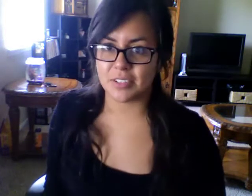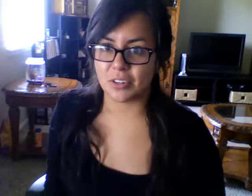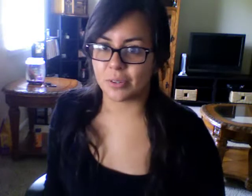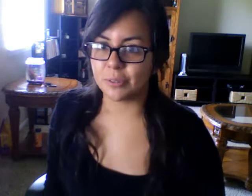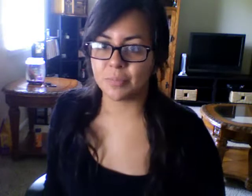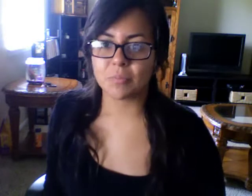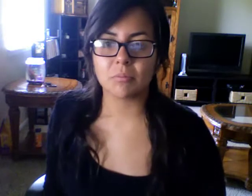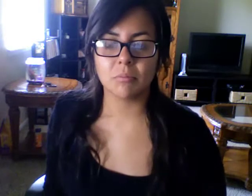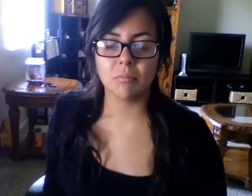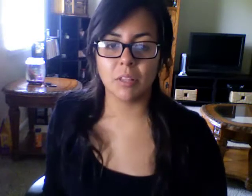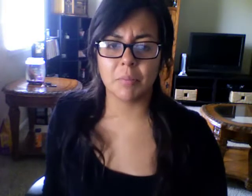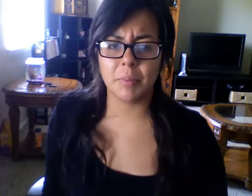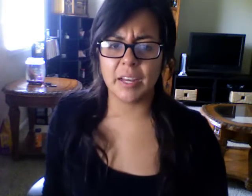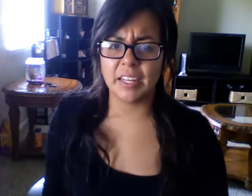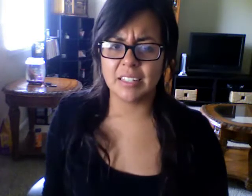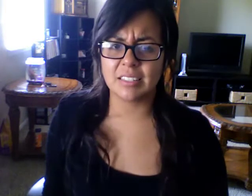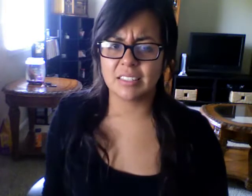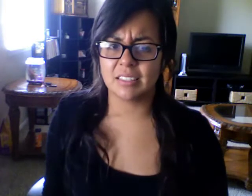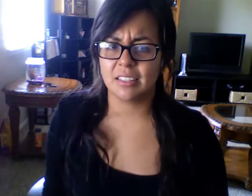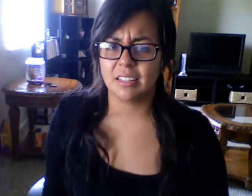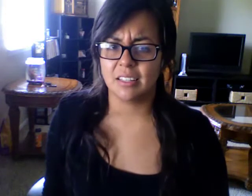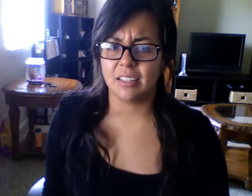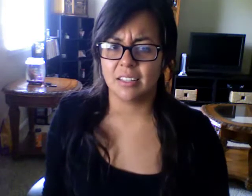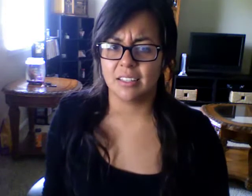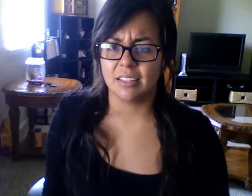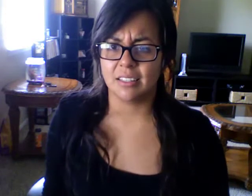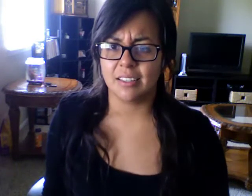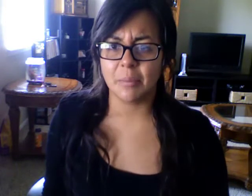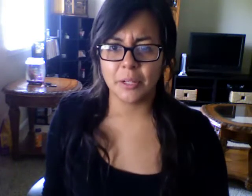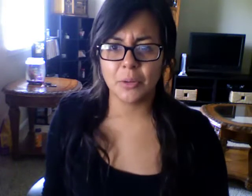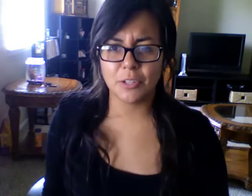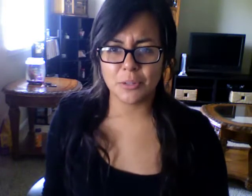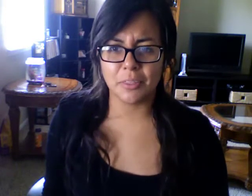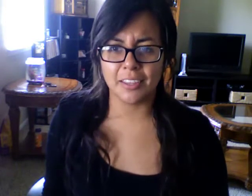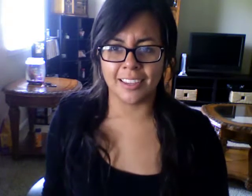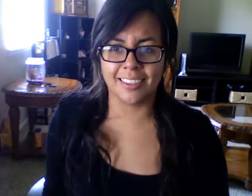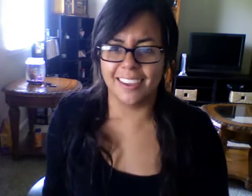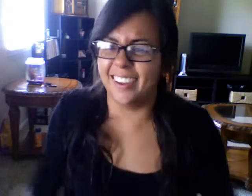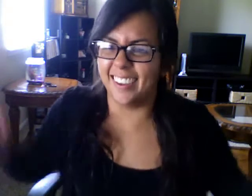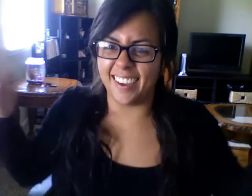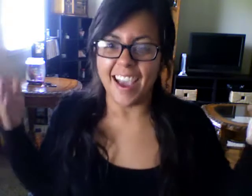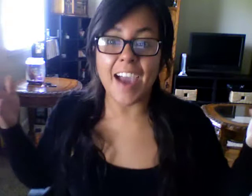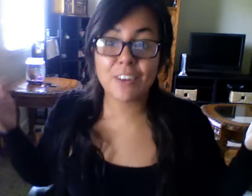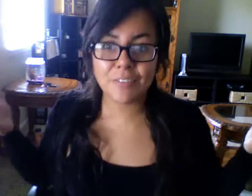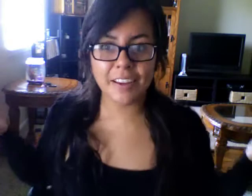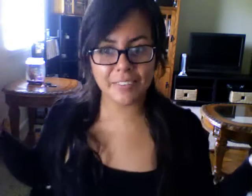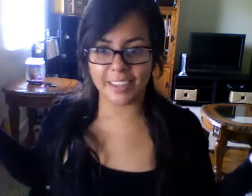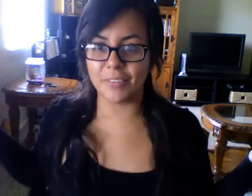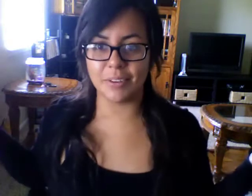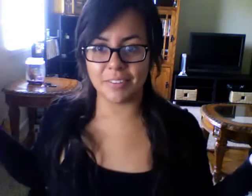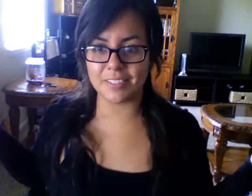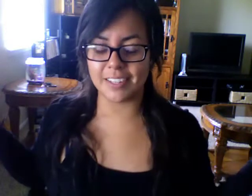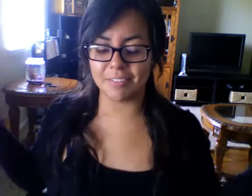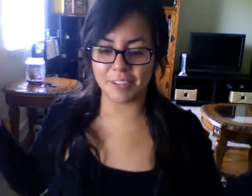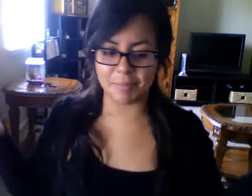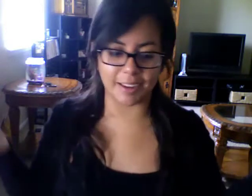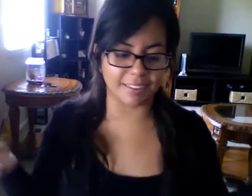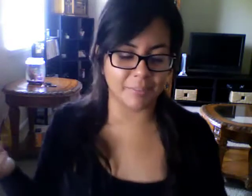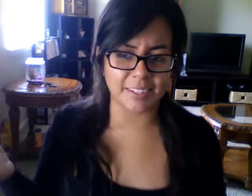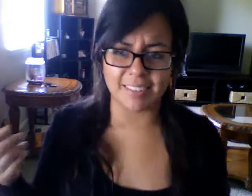struggle, but let me know what you think. I don't know if I even gave you enough to get feedback on, because I was kind